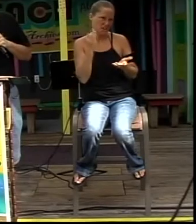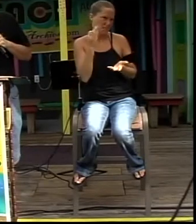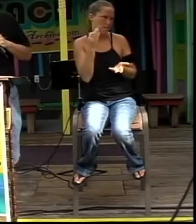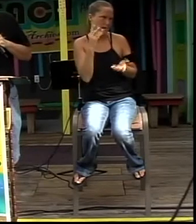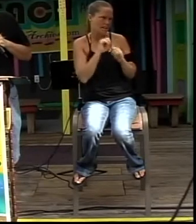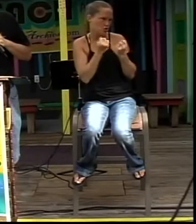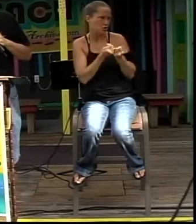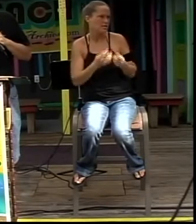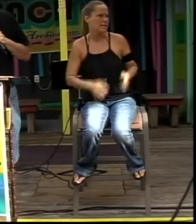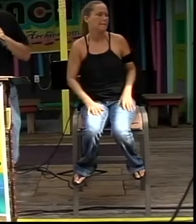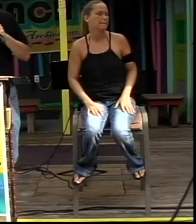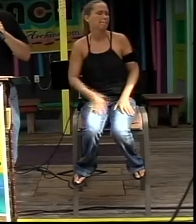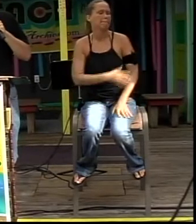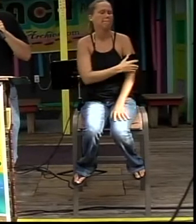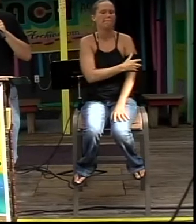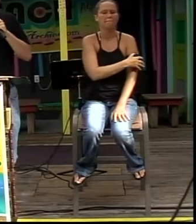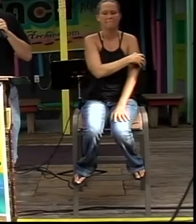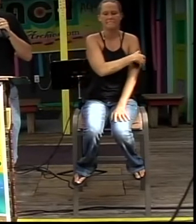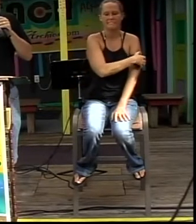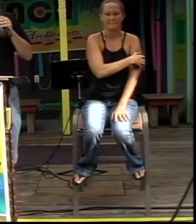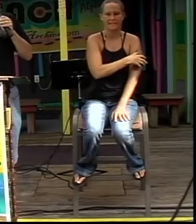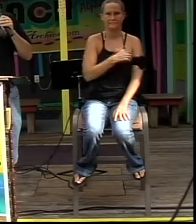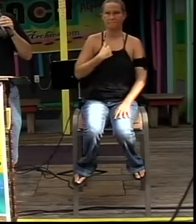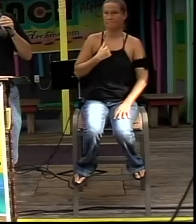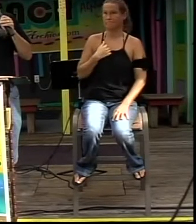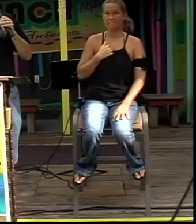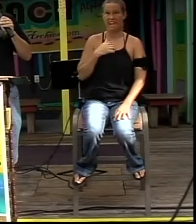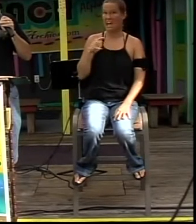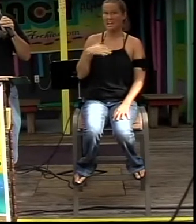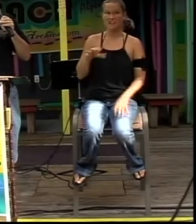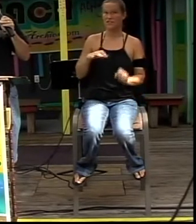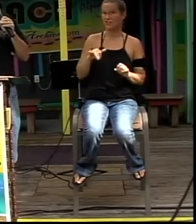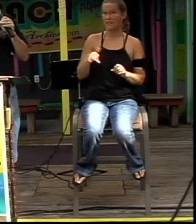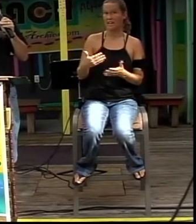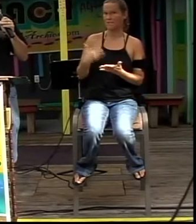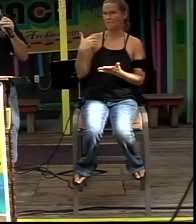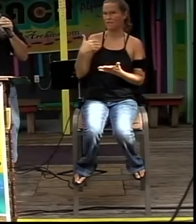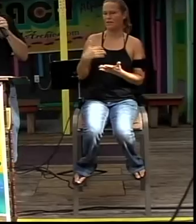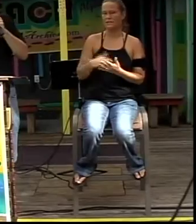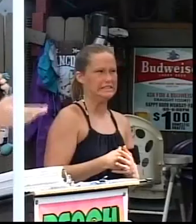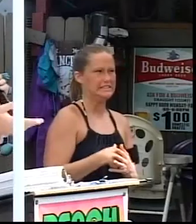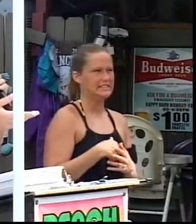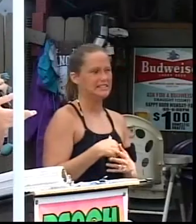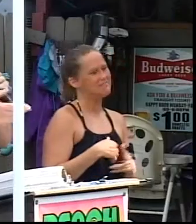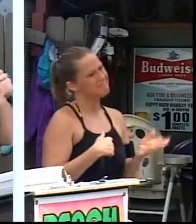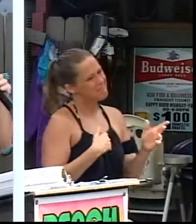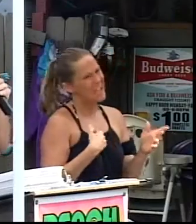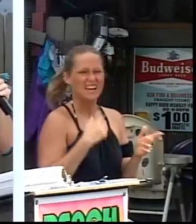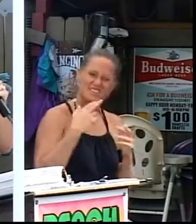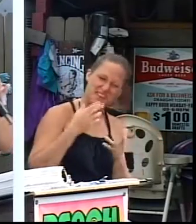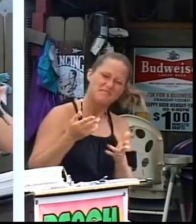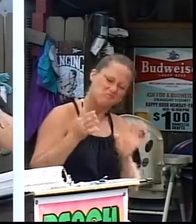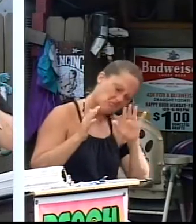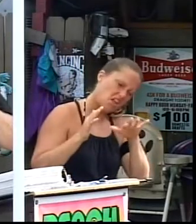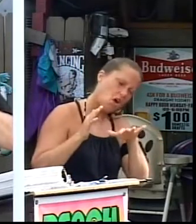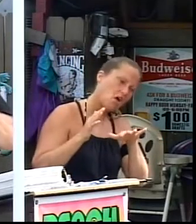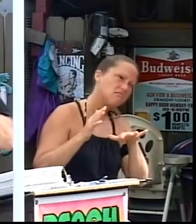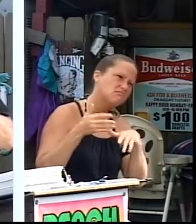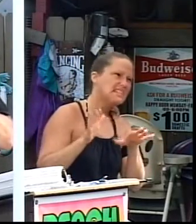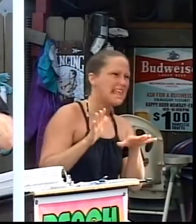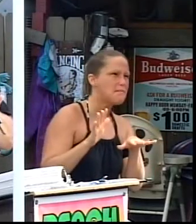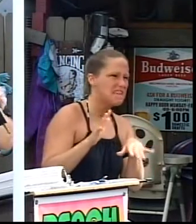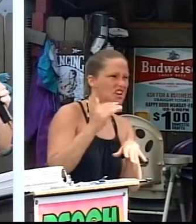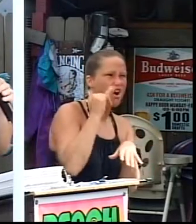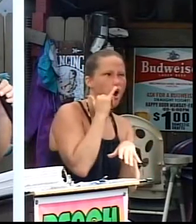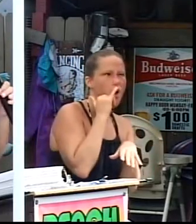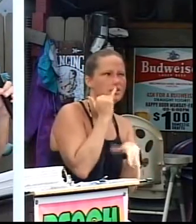before. So my initial response was, let me call some of these other clergy that have done it and see if there's something I should know